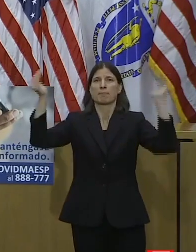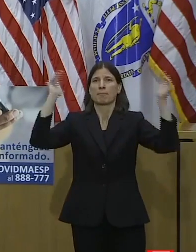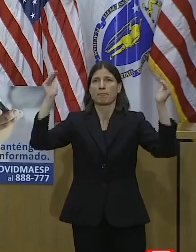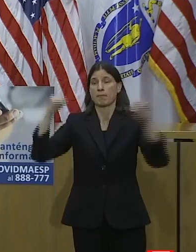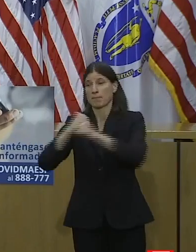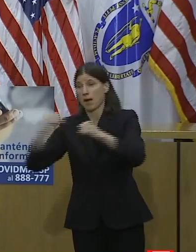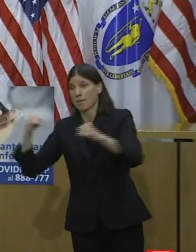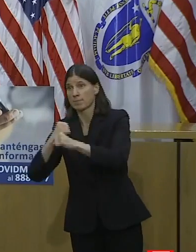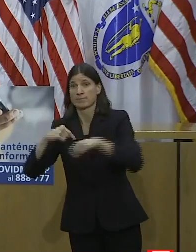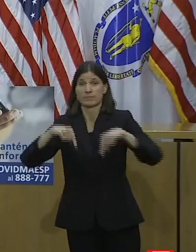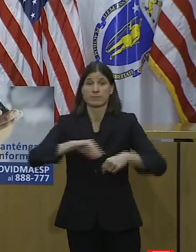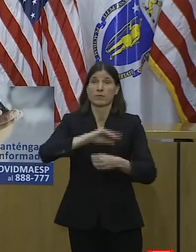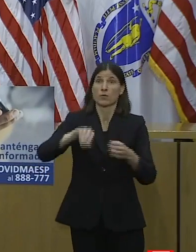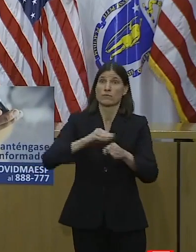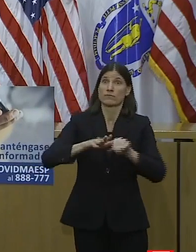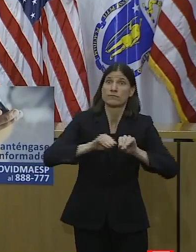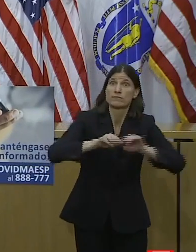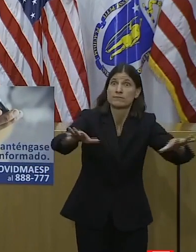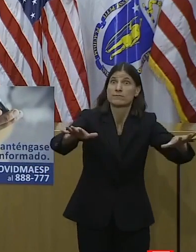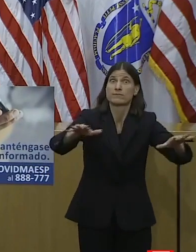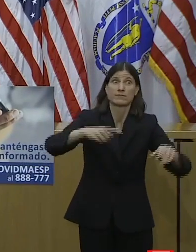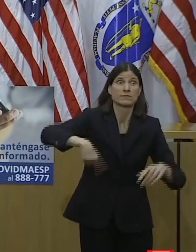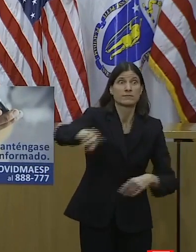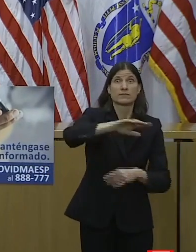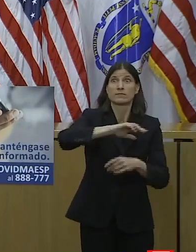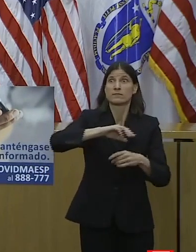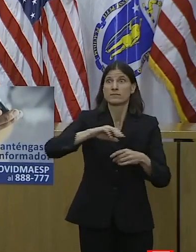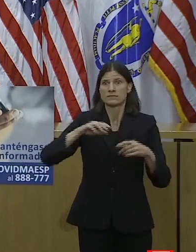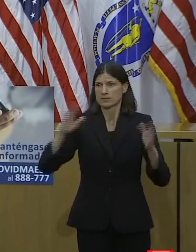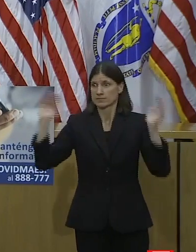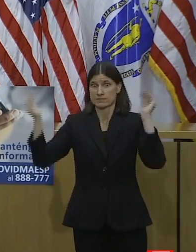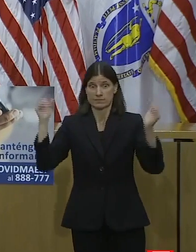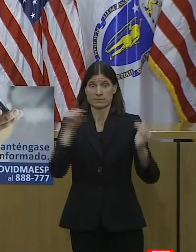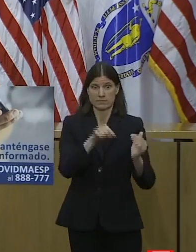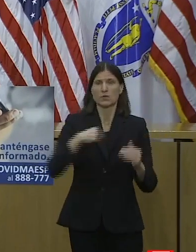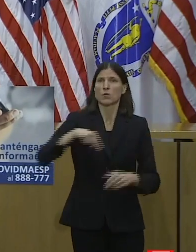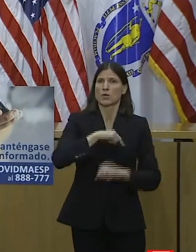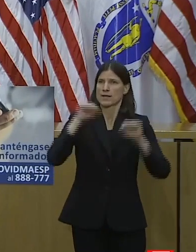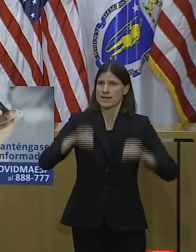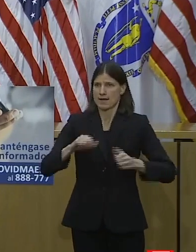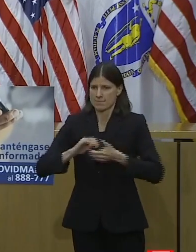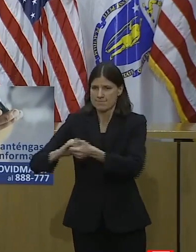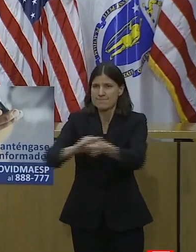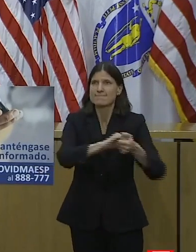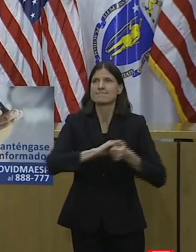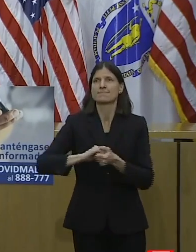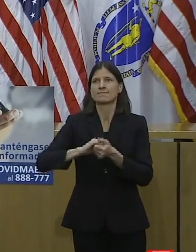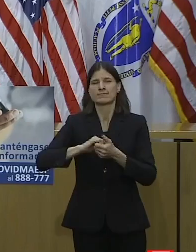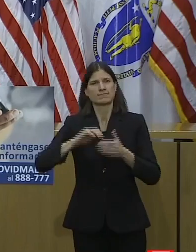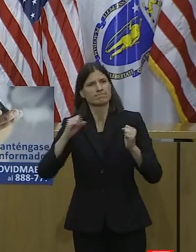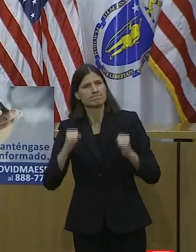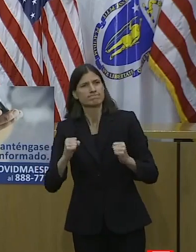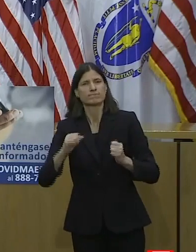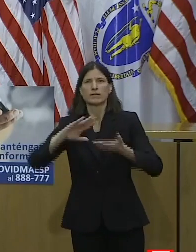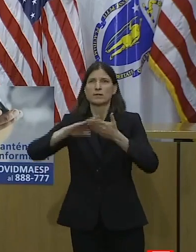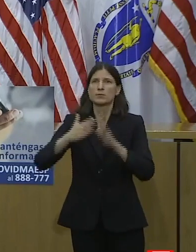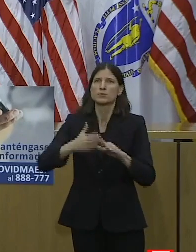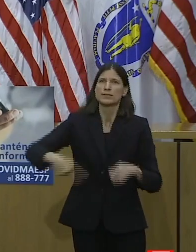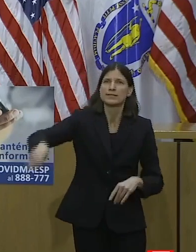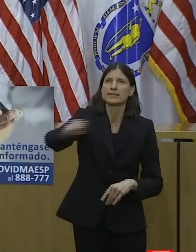safety personnel, and countless others, essential workers in the public and private sectors, are rushing to the front